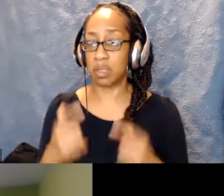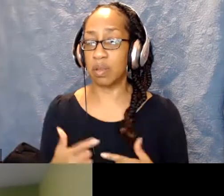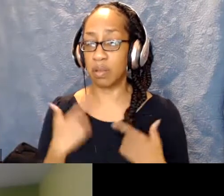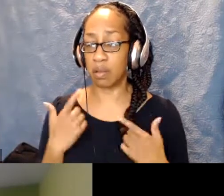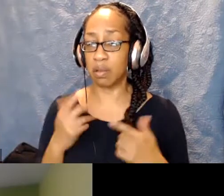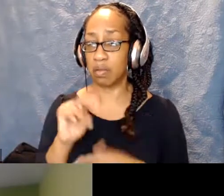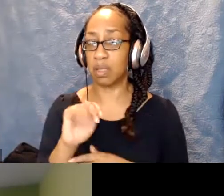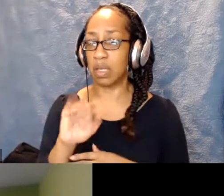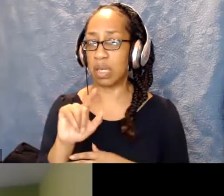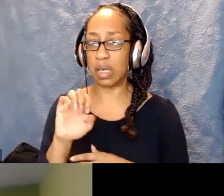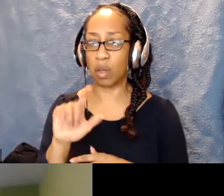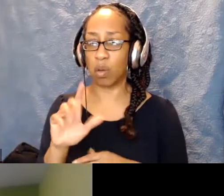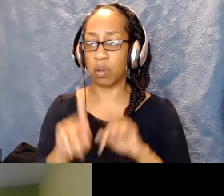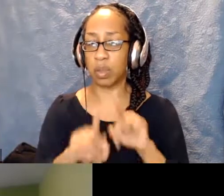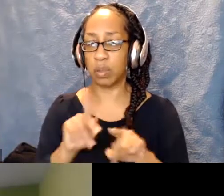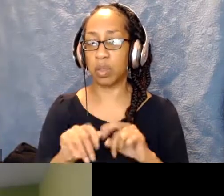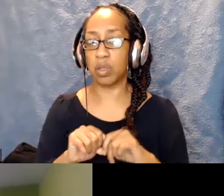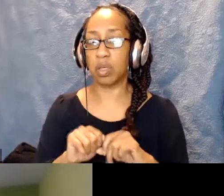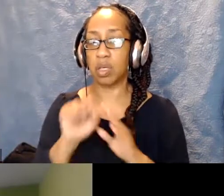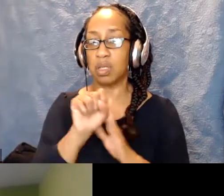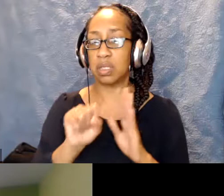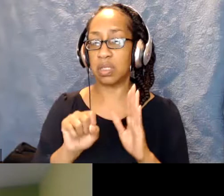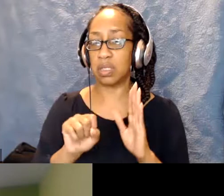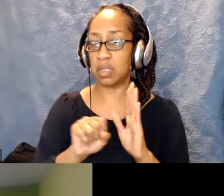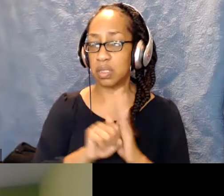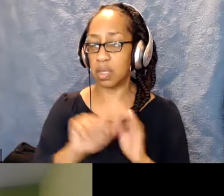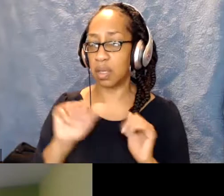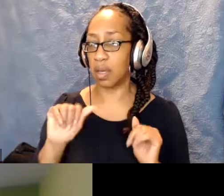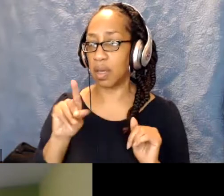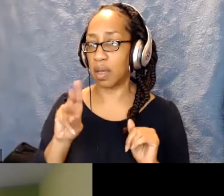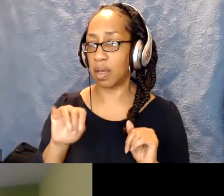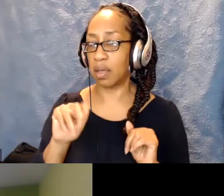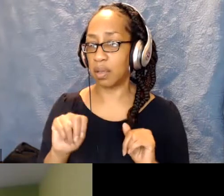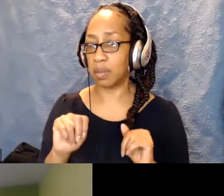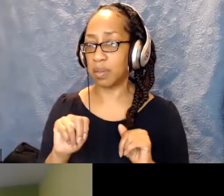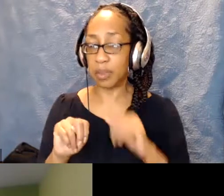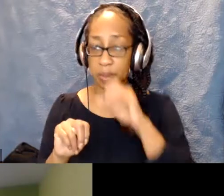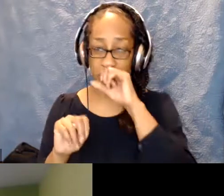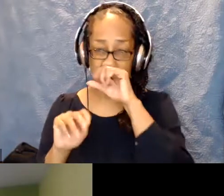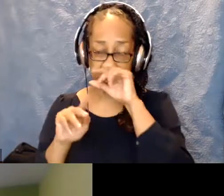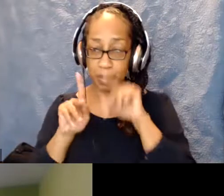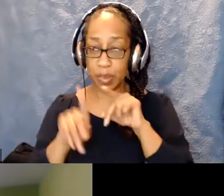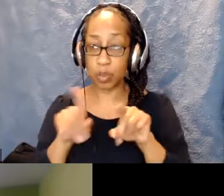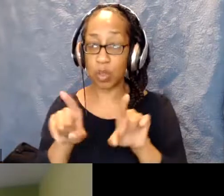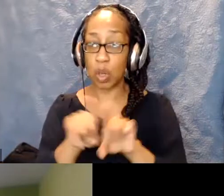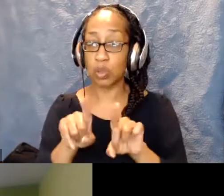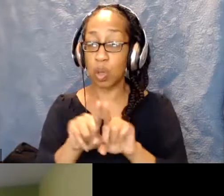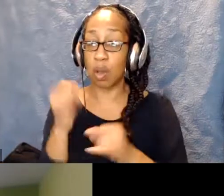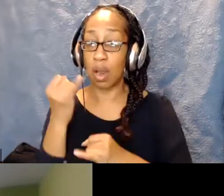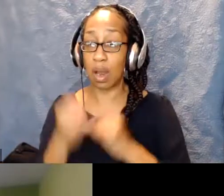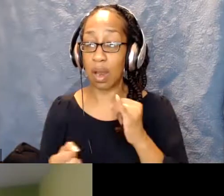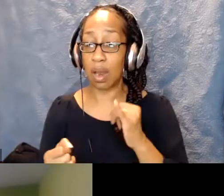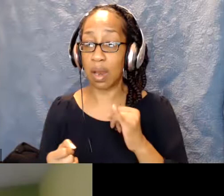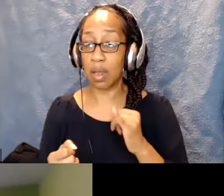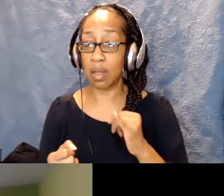folks, the Council of State Administrators of Vocational Rehabilitation, or CSAVR, and lastly, you folks